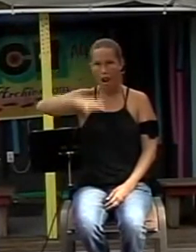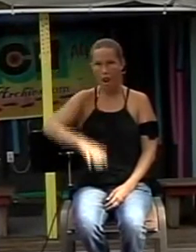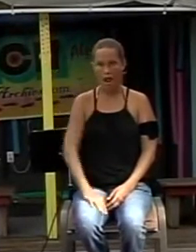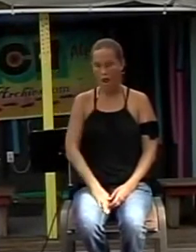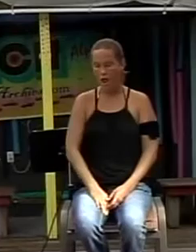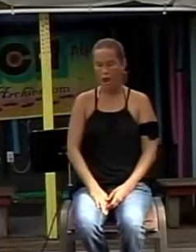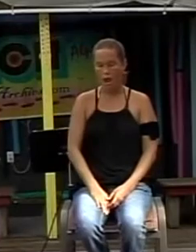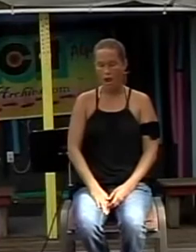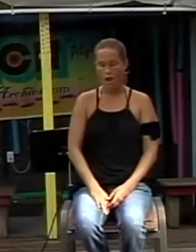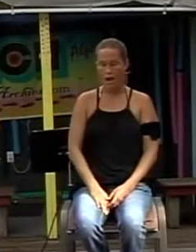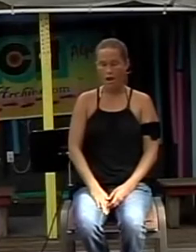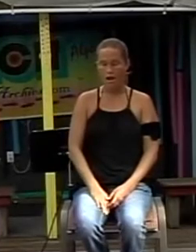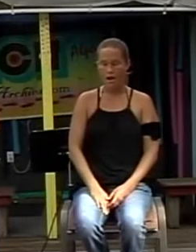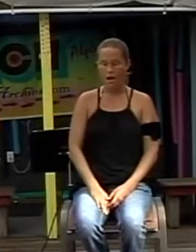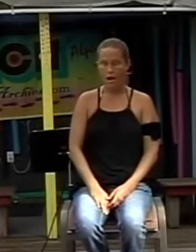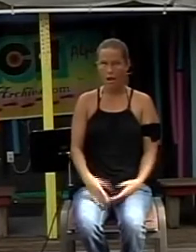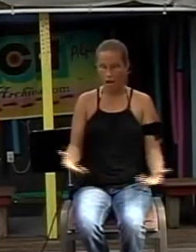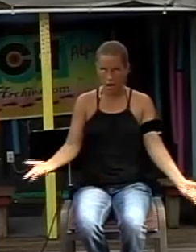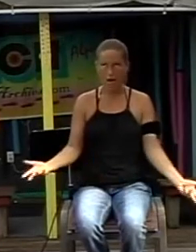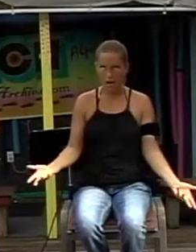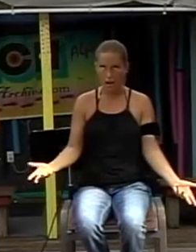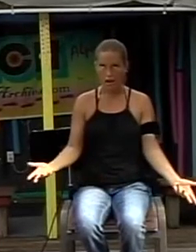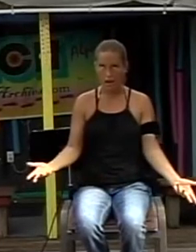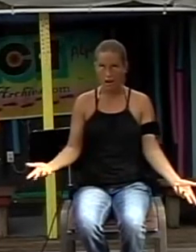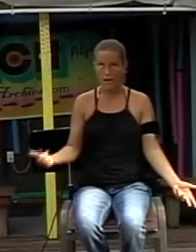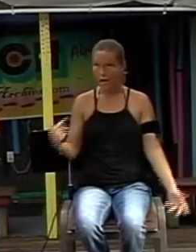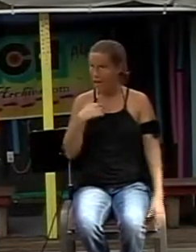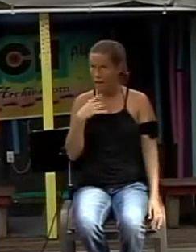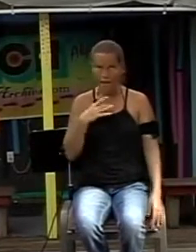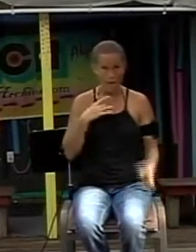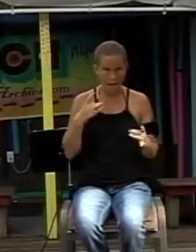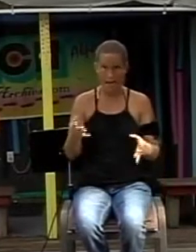And no wonder I hated myself.